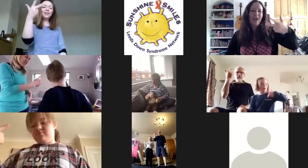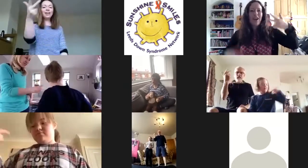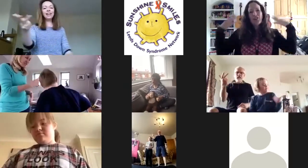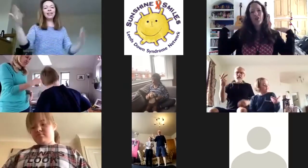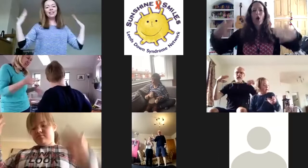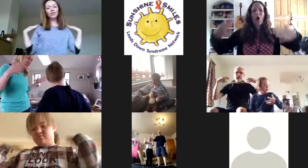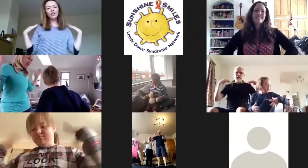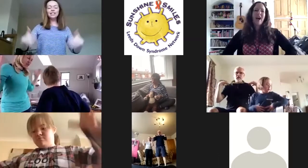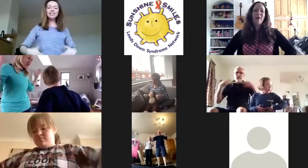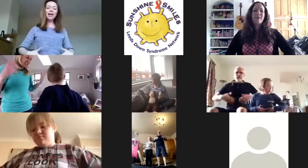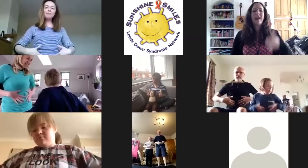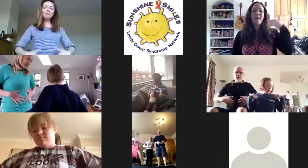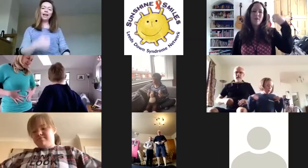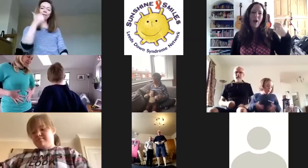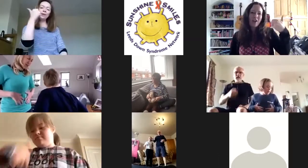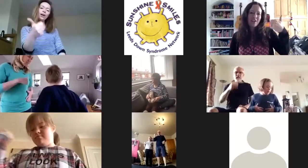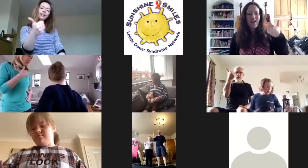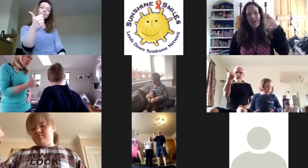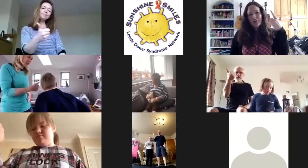1, 2, 3, shoulders, tummy, baby